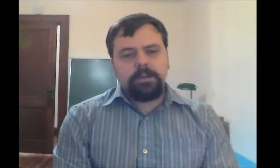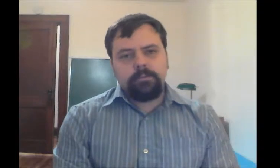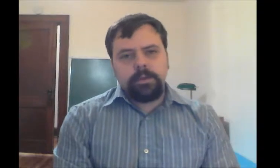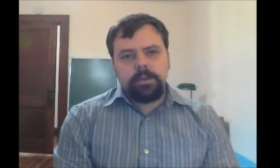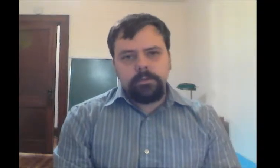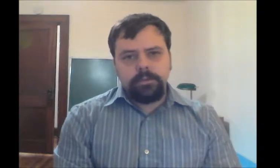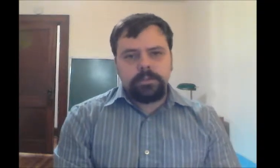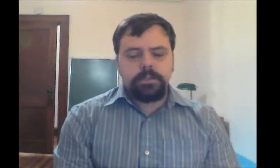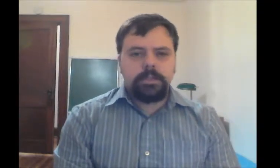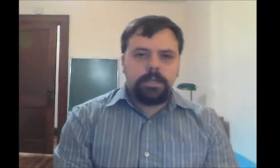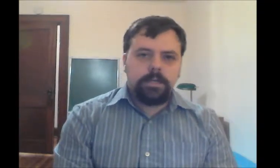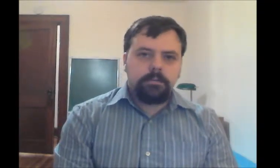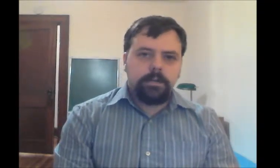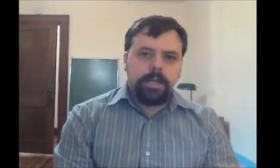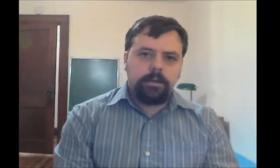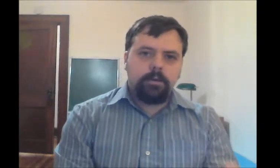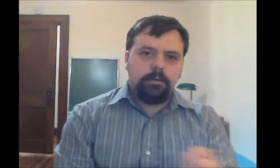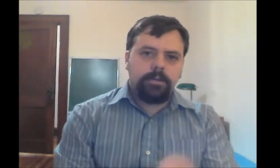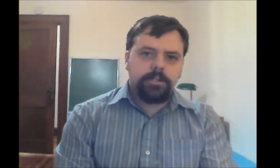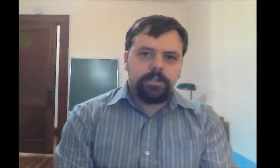we used, it had coefficients